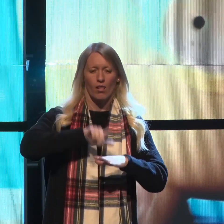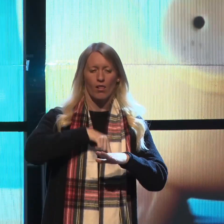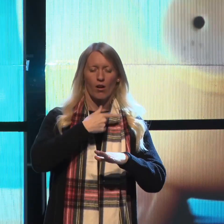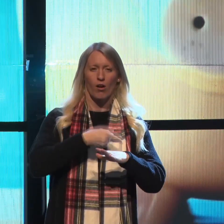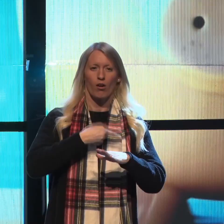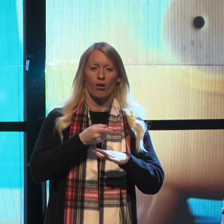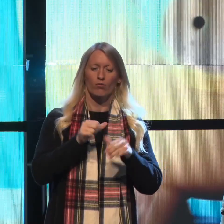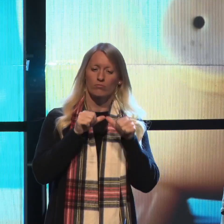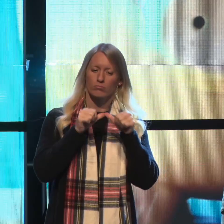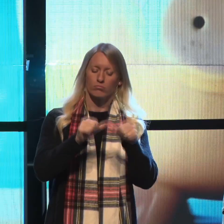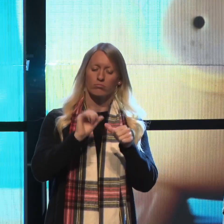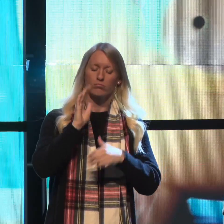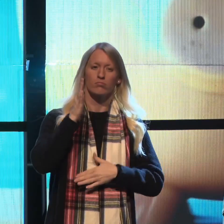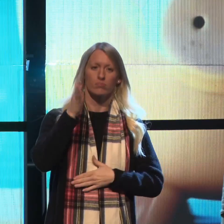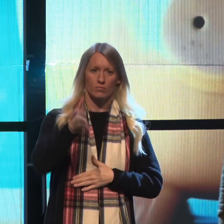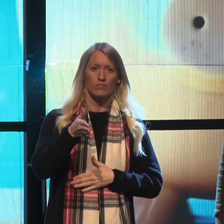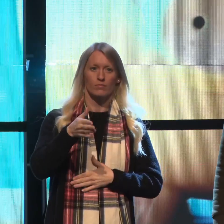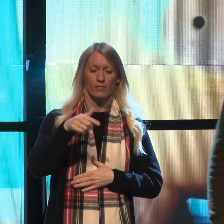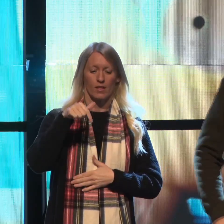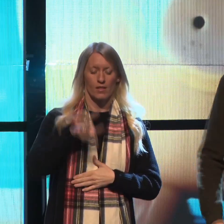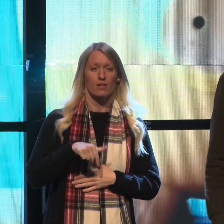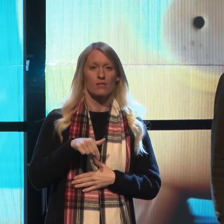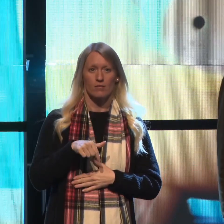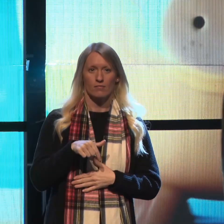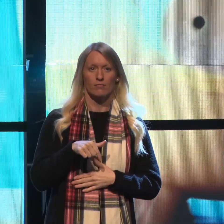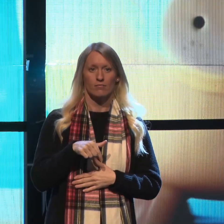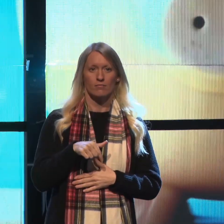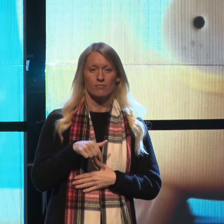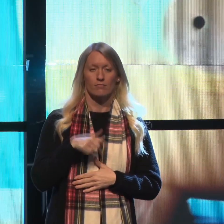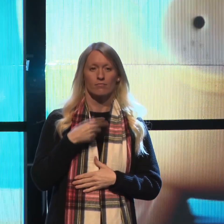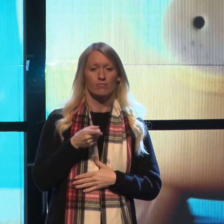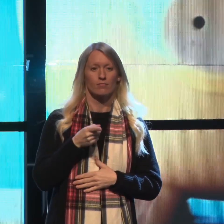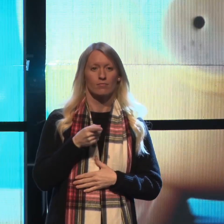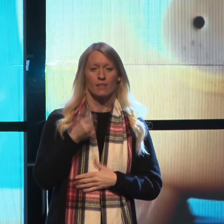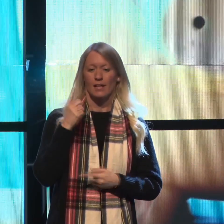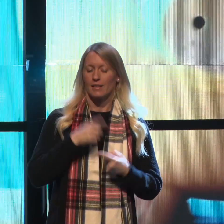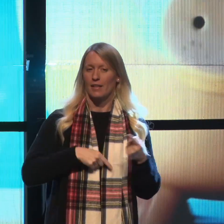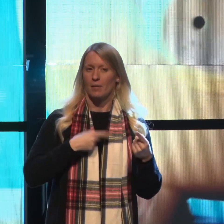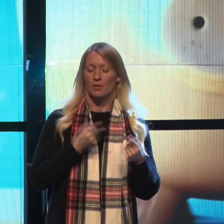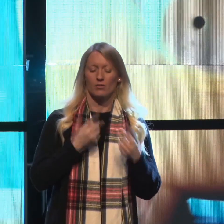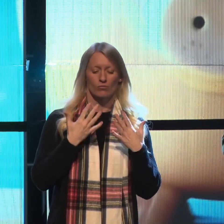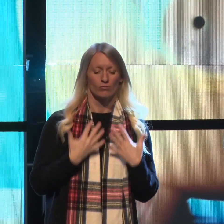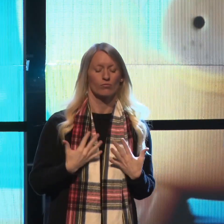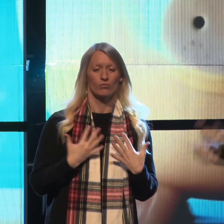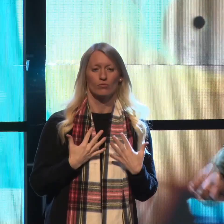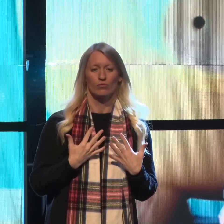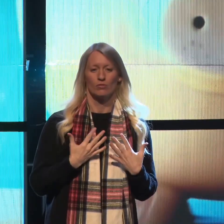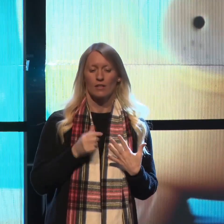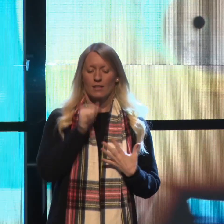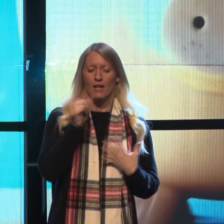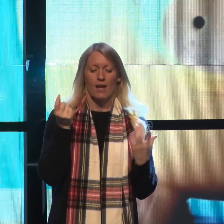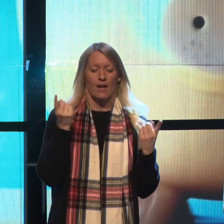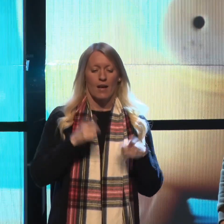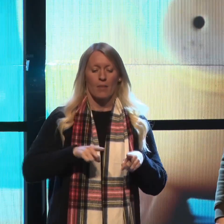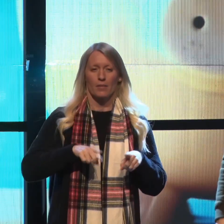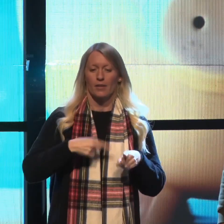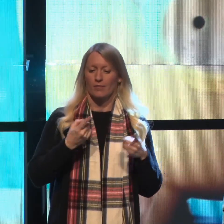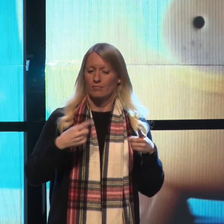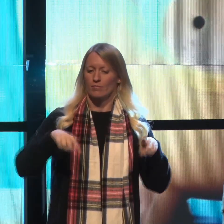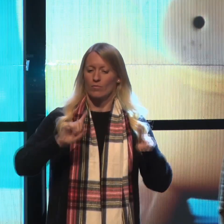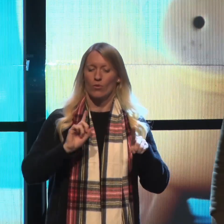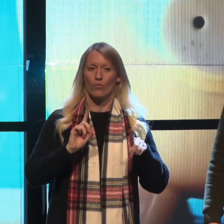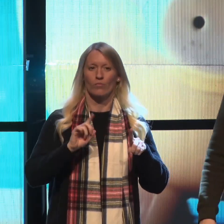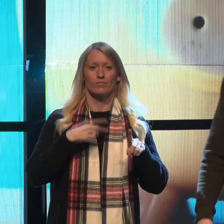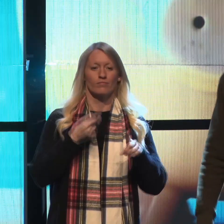in this, right? And we can't get discouraged by it not happening overnight. You know, we unfortunately live in a world that's filled with